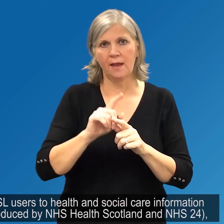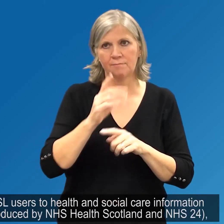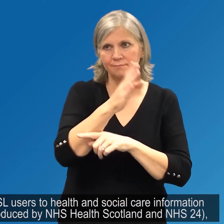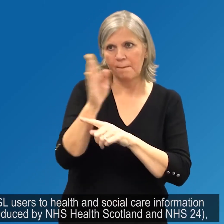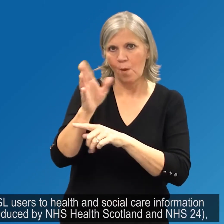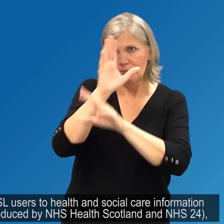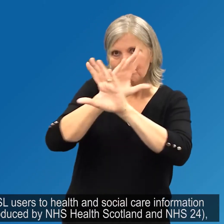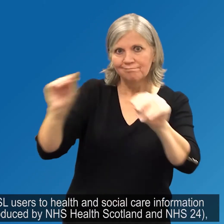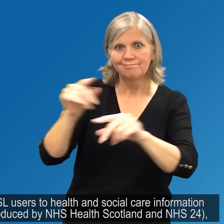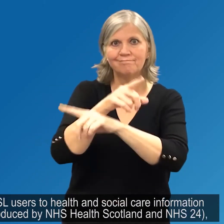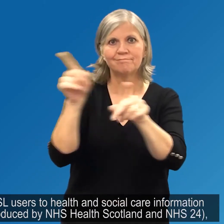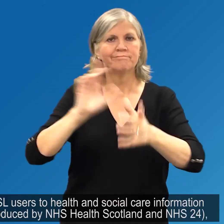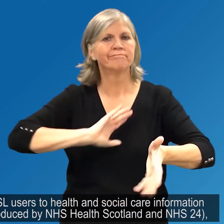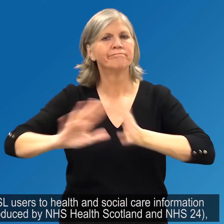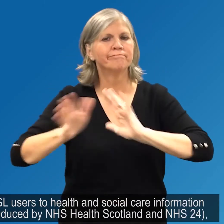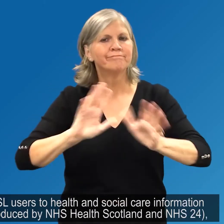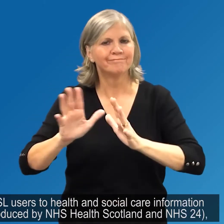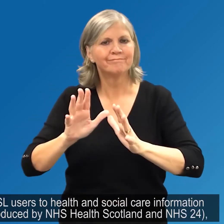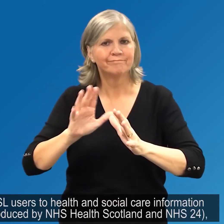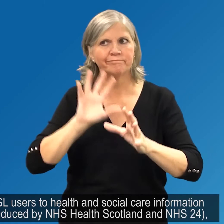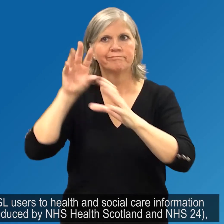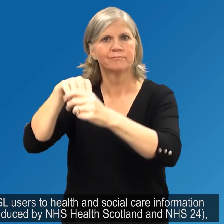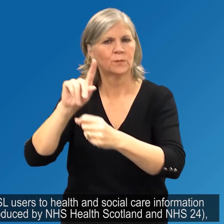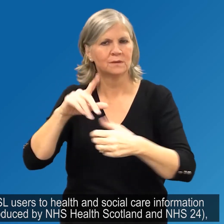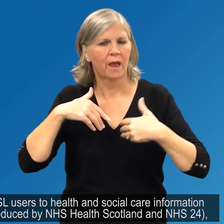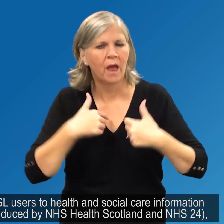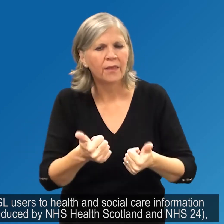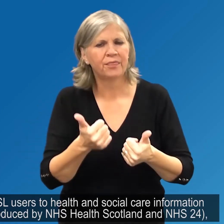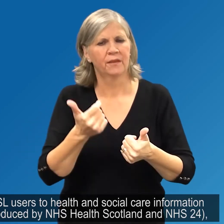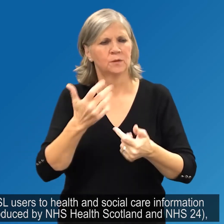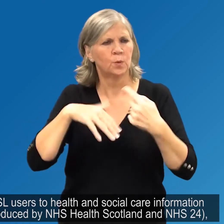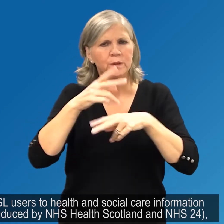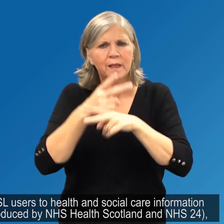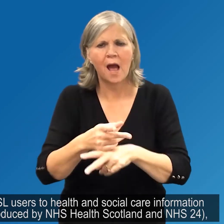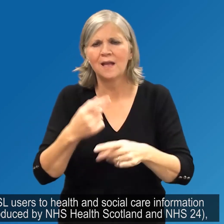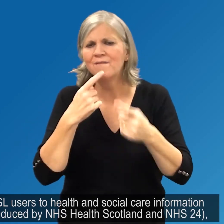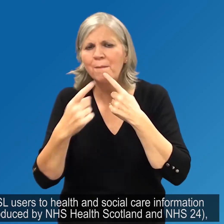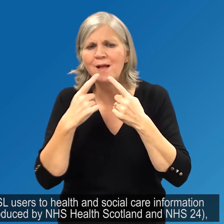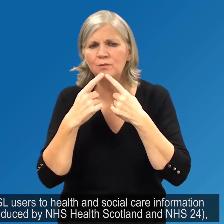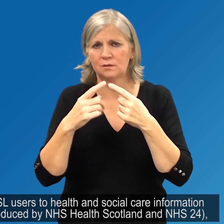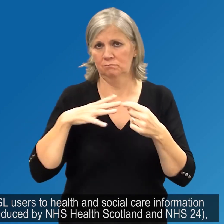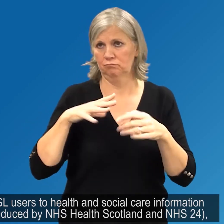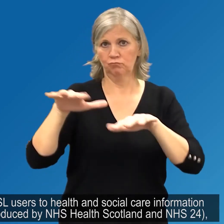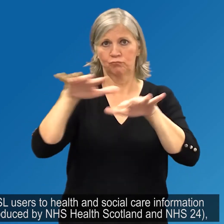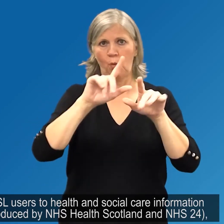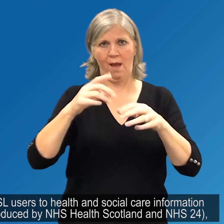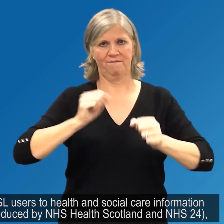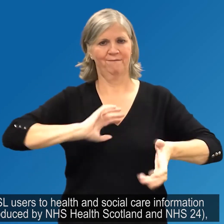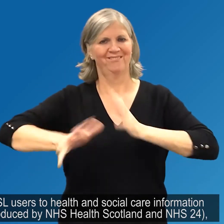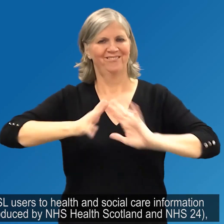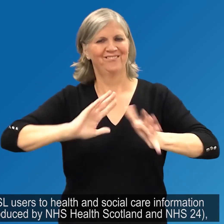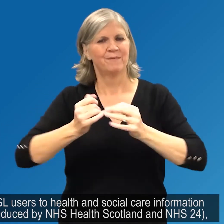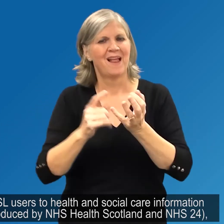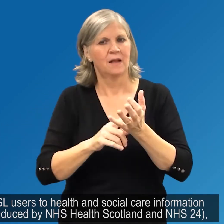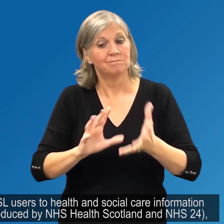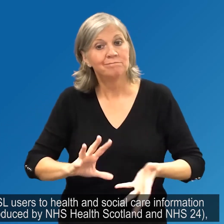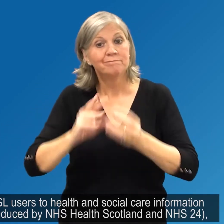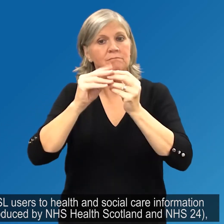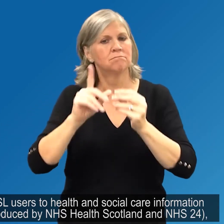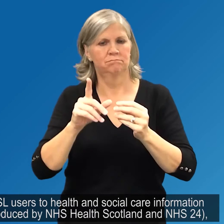Action 20. A. Signpost BSL users to health and social care information available in BSL, to